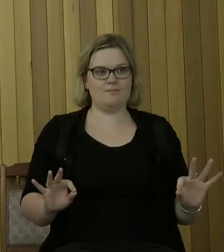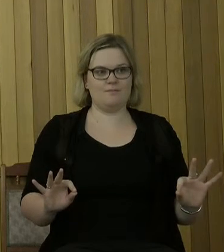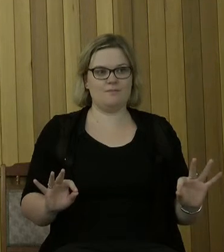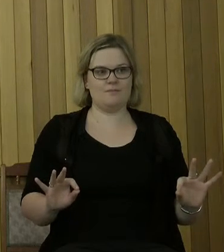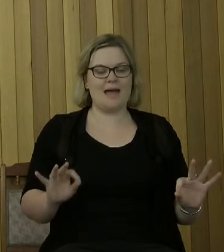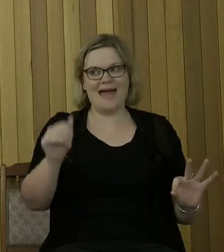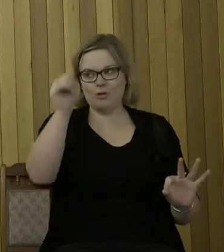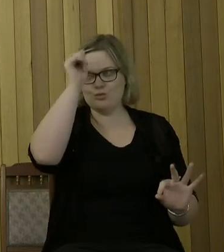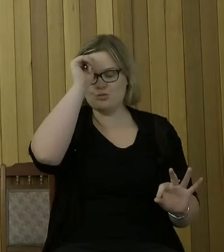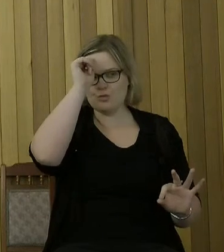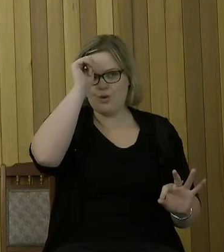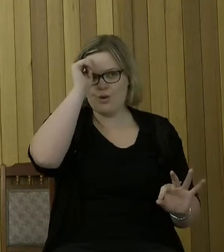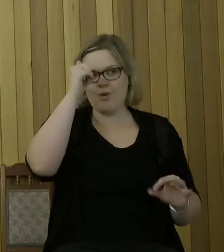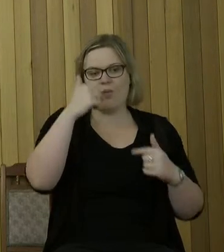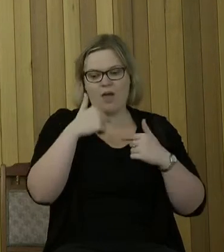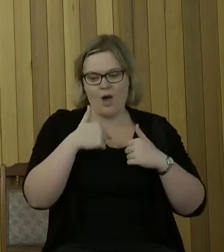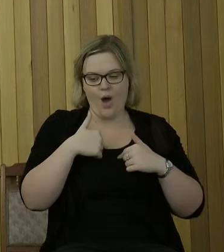and know that I am God.